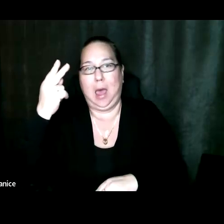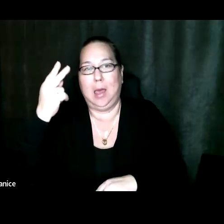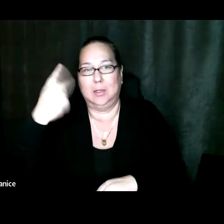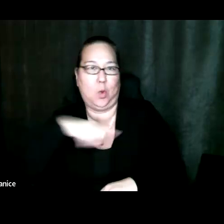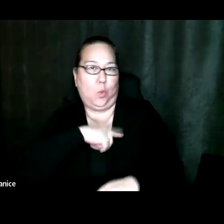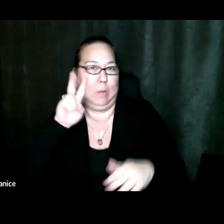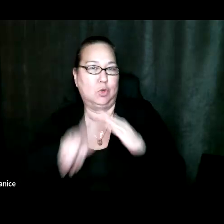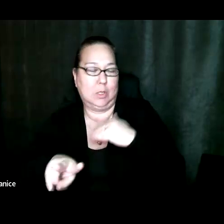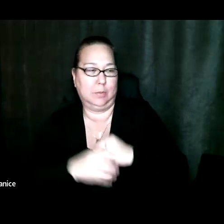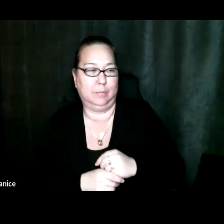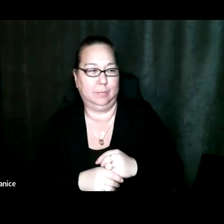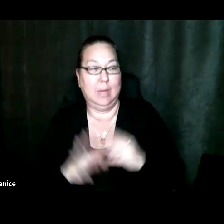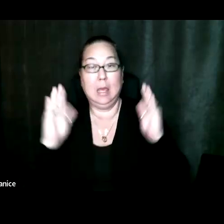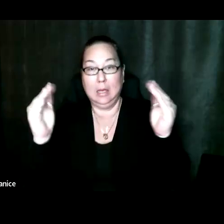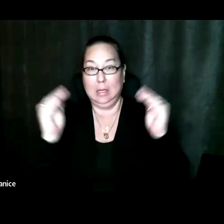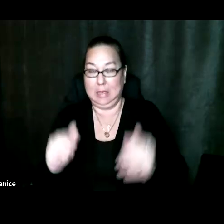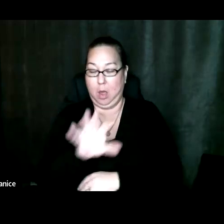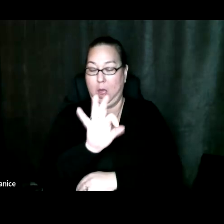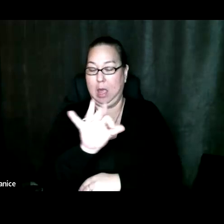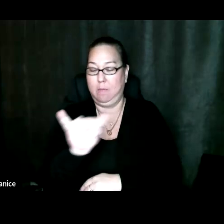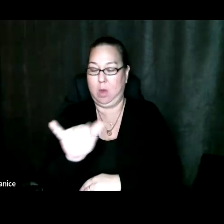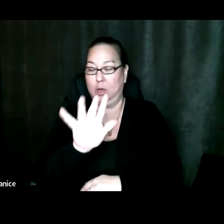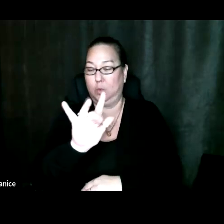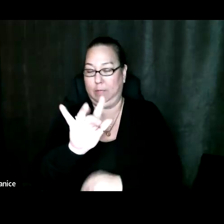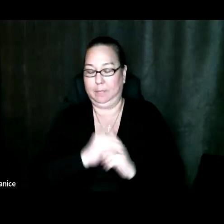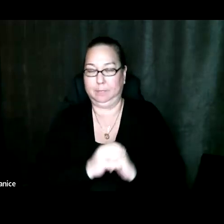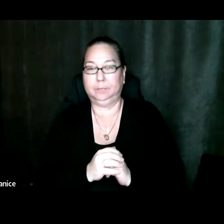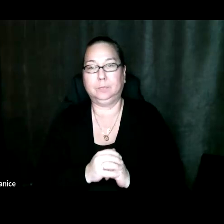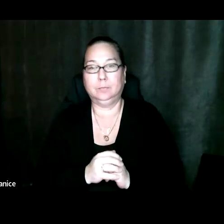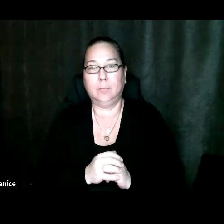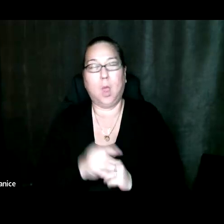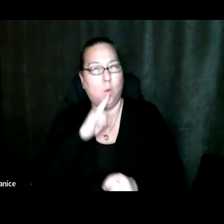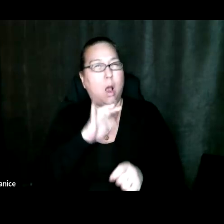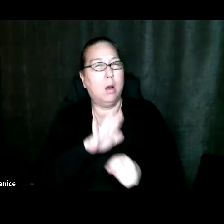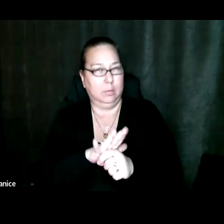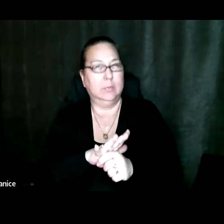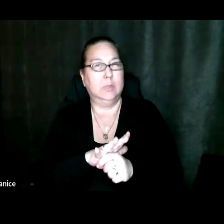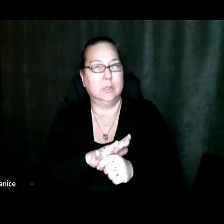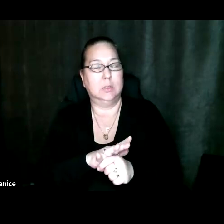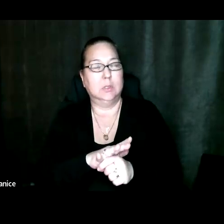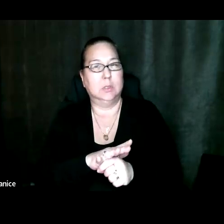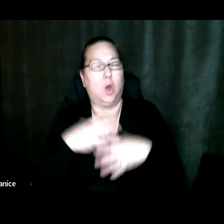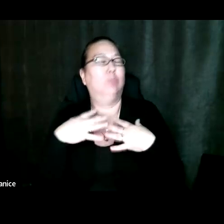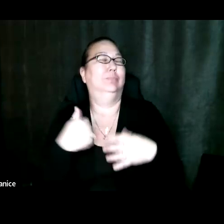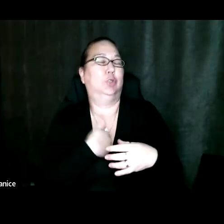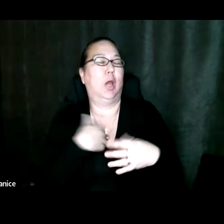As we now move into FY25, we are confident that we will continue to end this year on